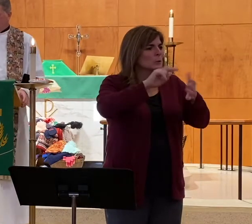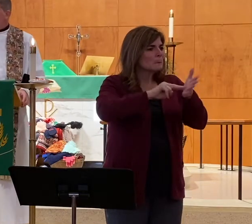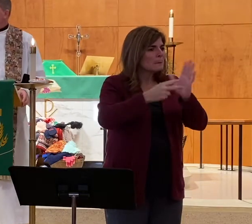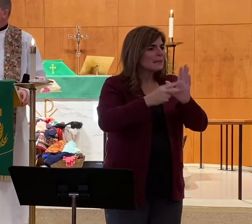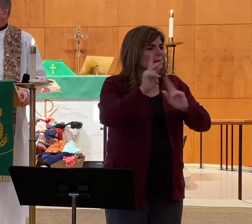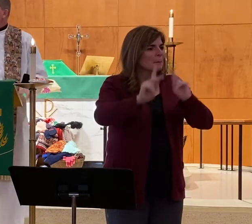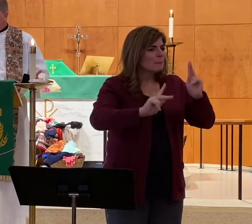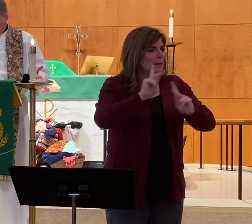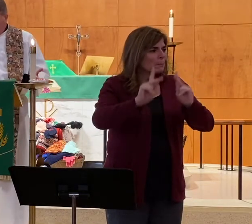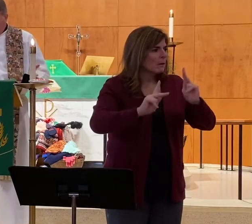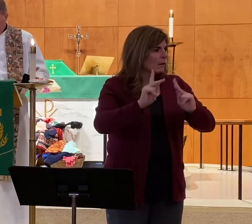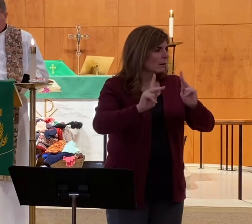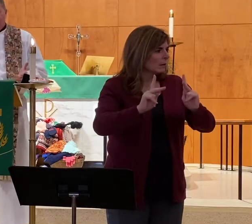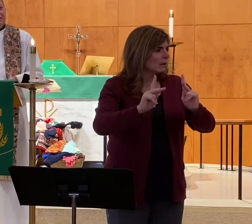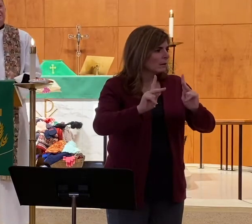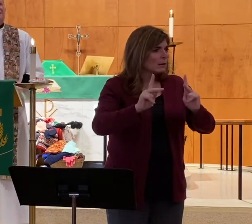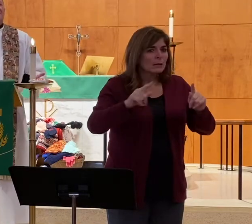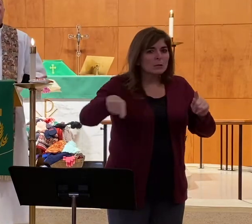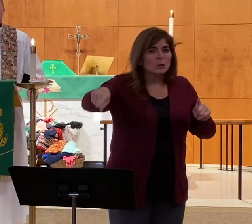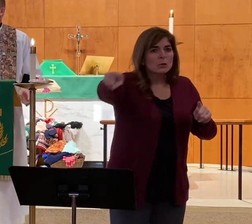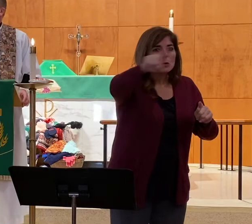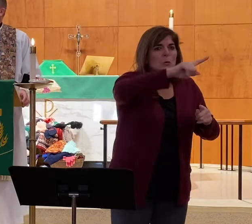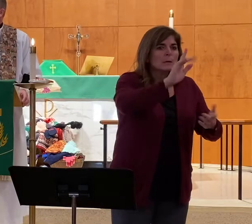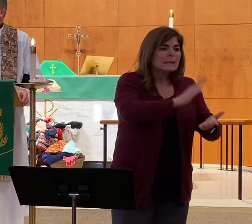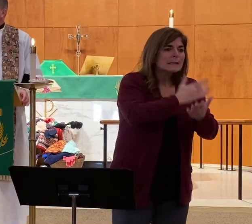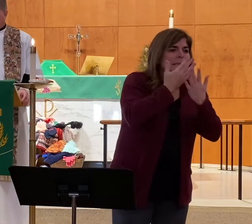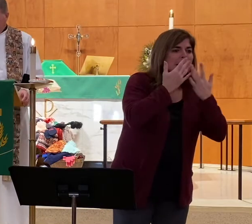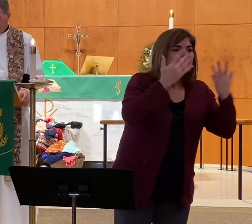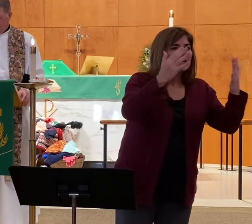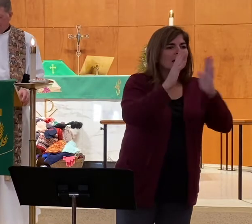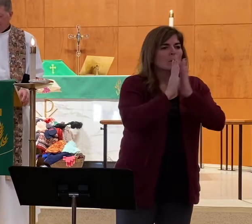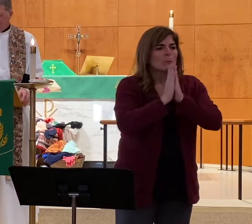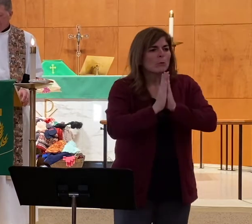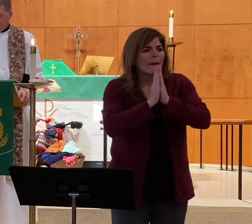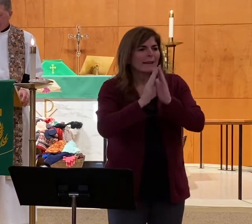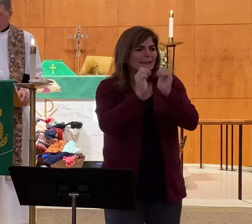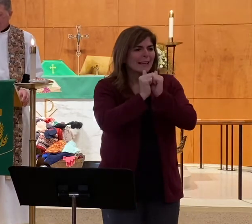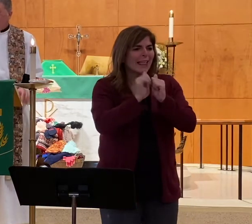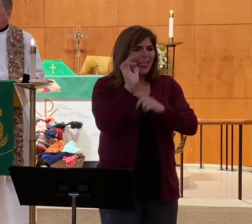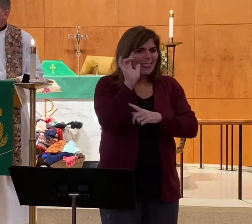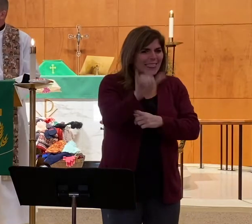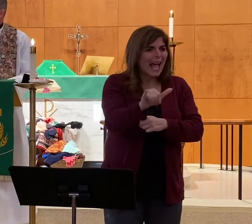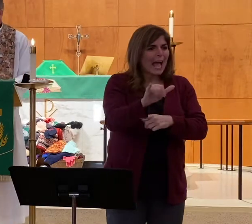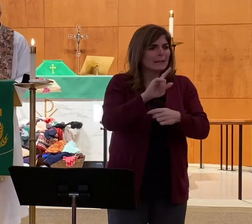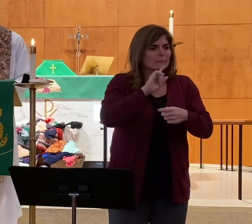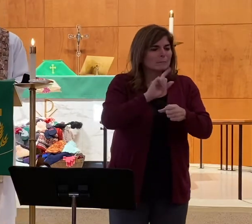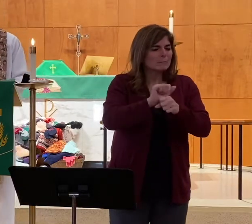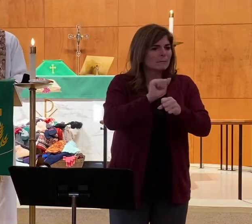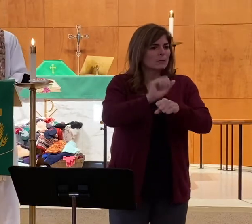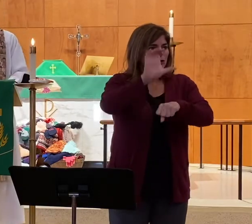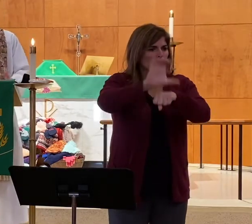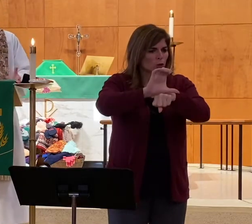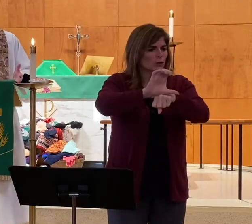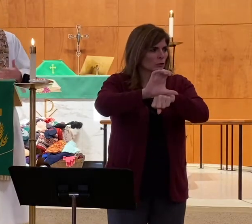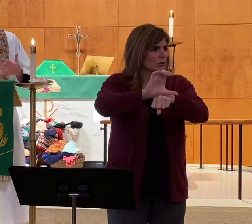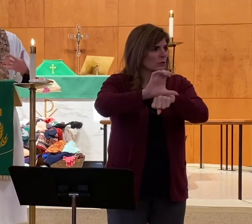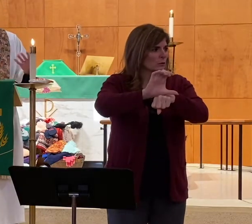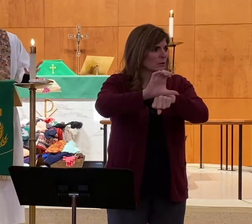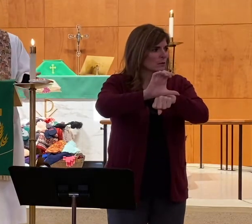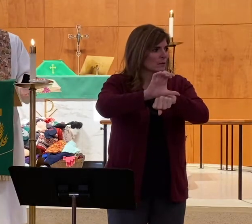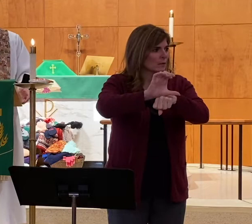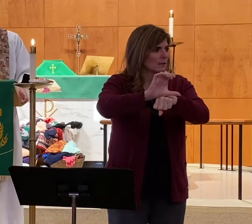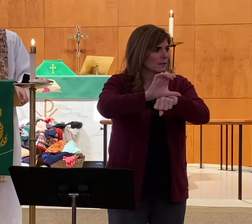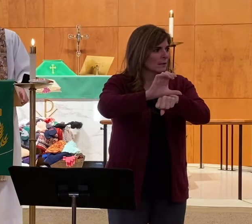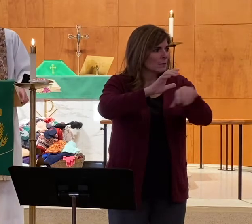on Sundays and all of you people singing and praying together. And then you need to imagine that all of you